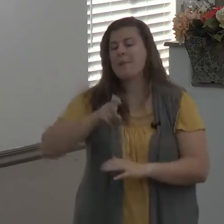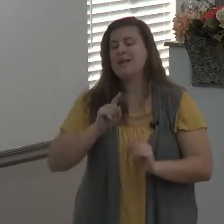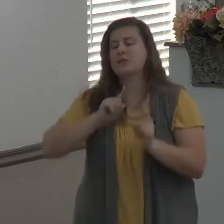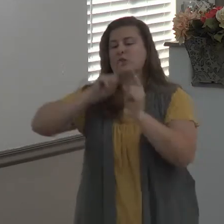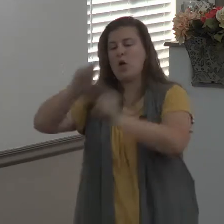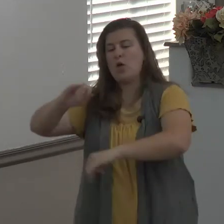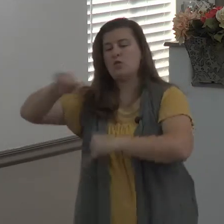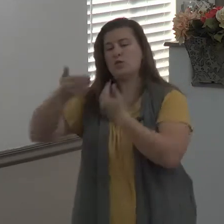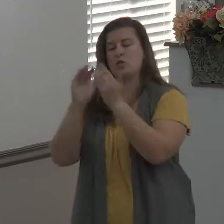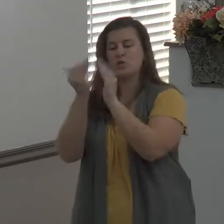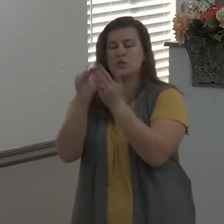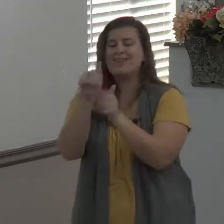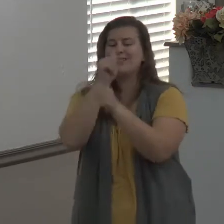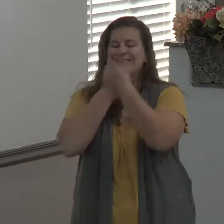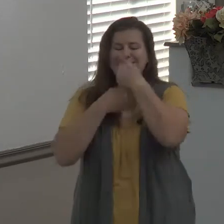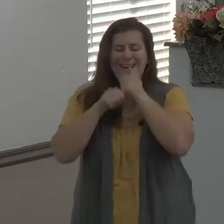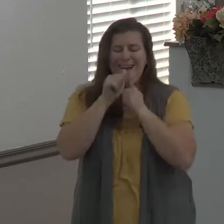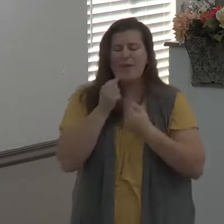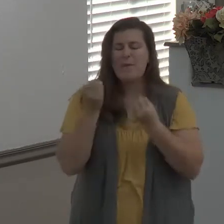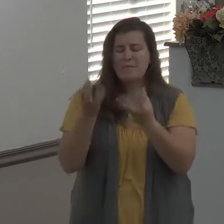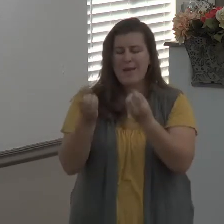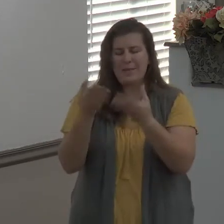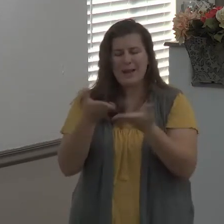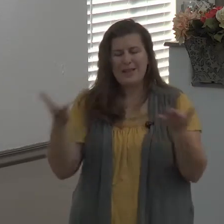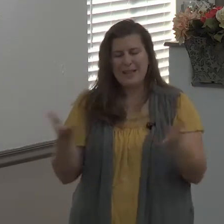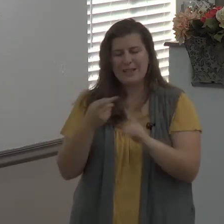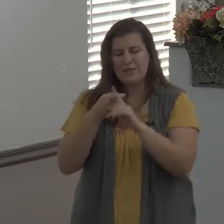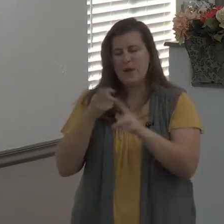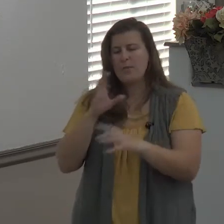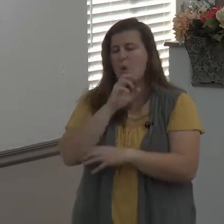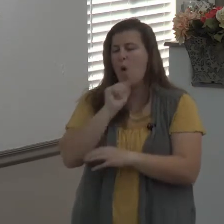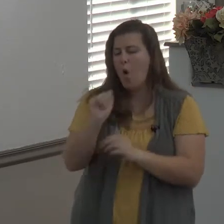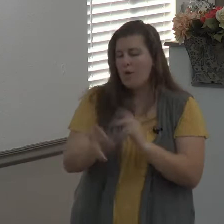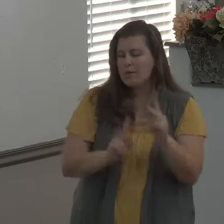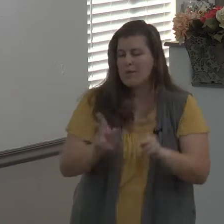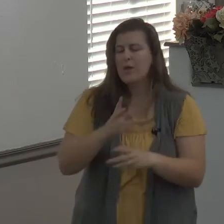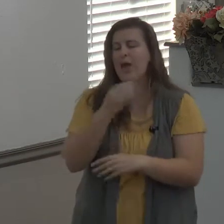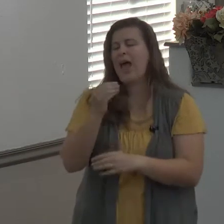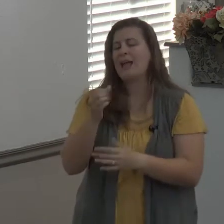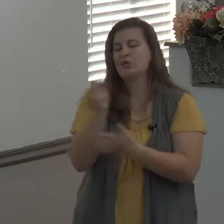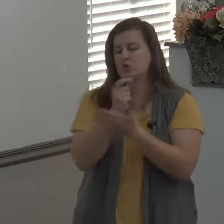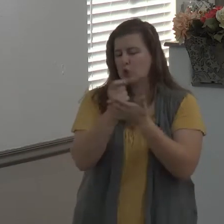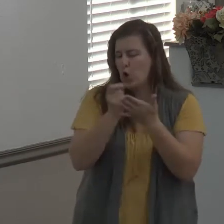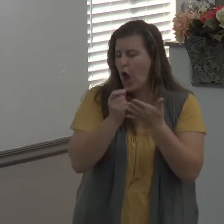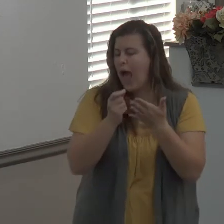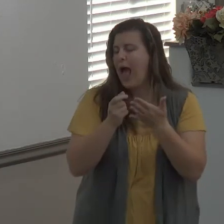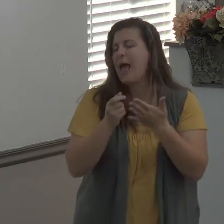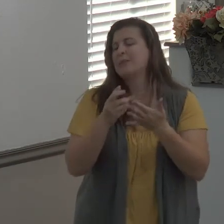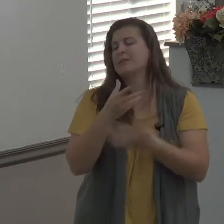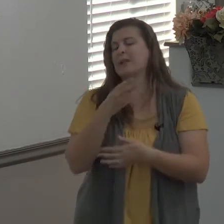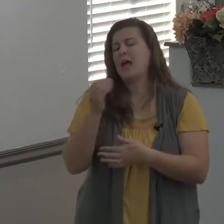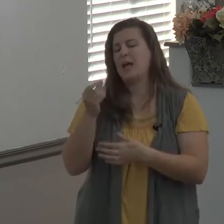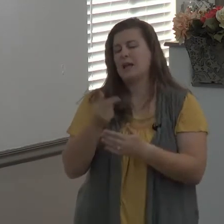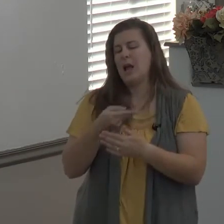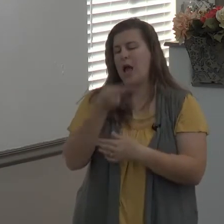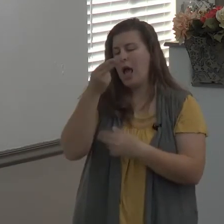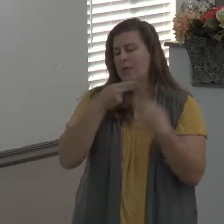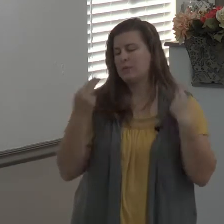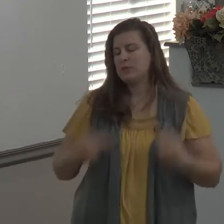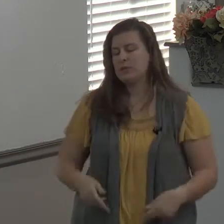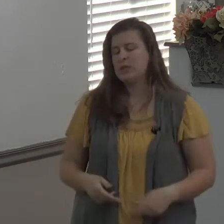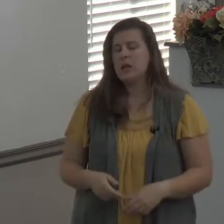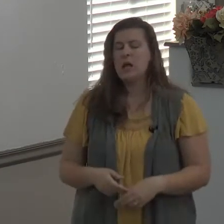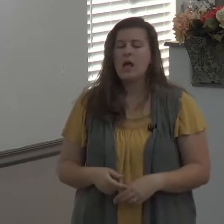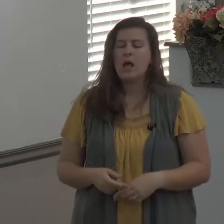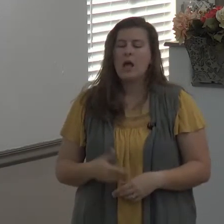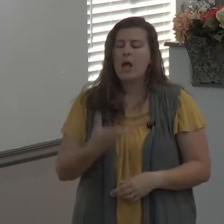From that time forth began Jesus to show unto his disciples how that he must go to Jerusalem and suffer many things of the elders and